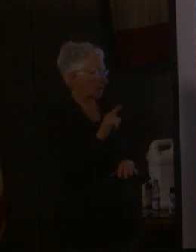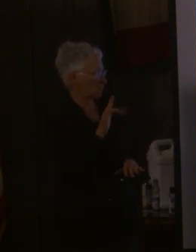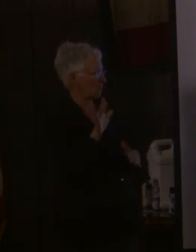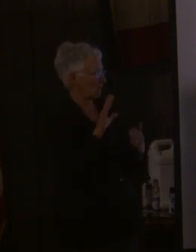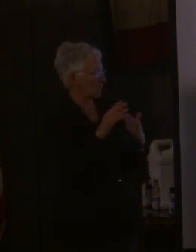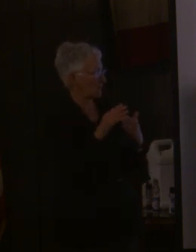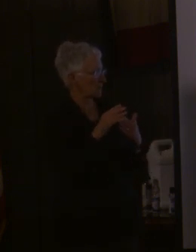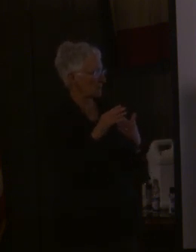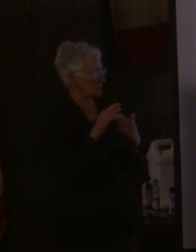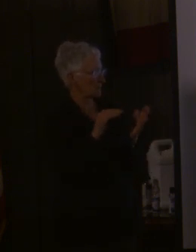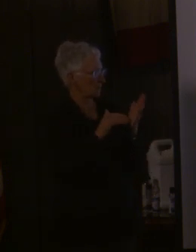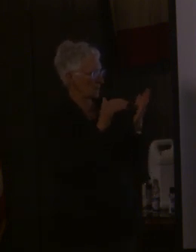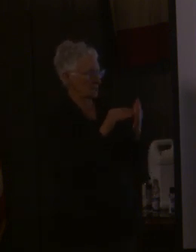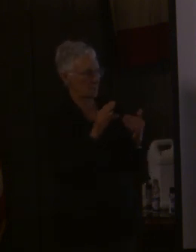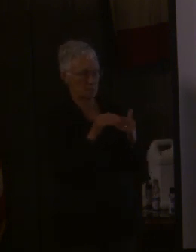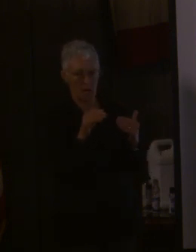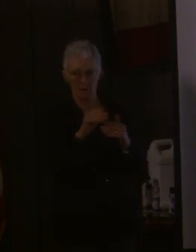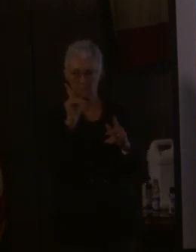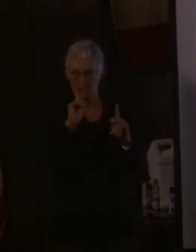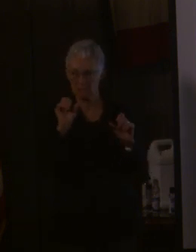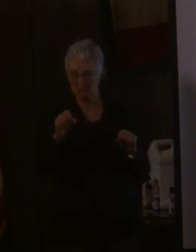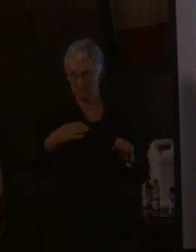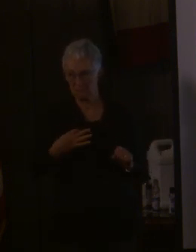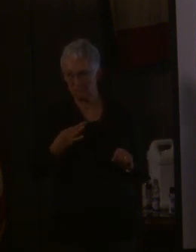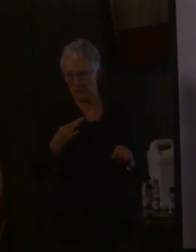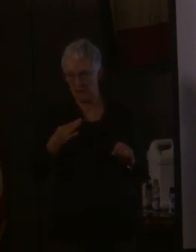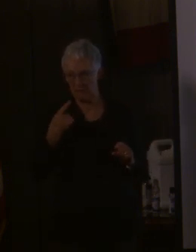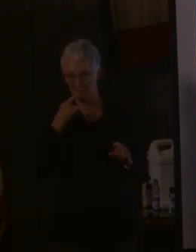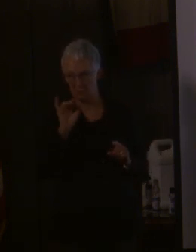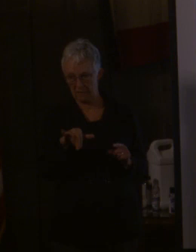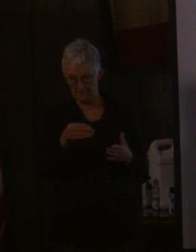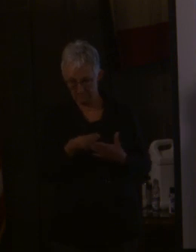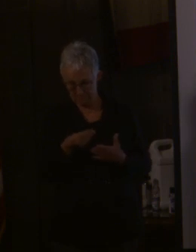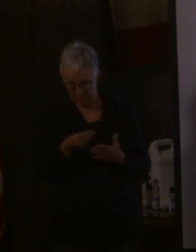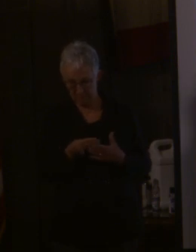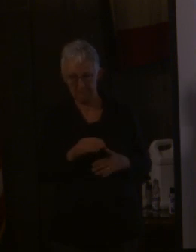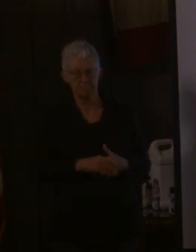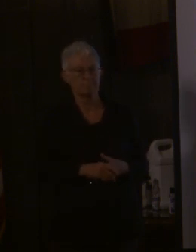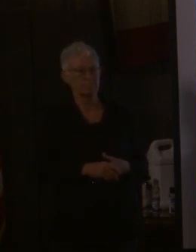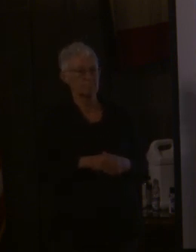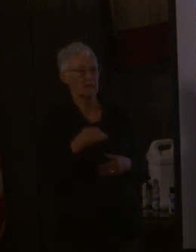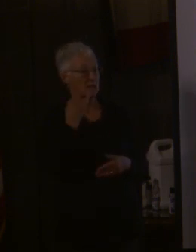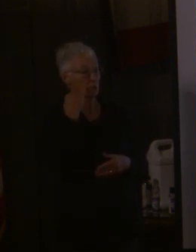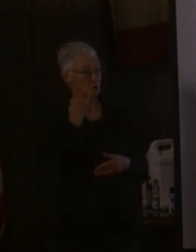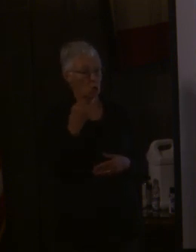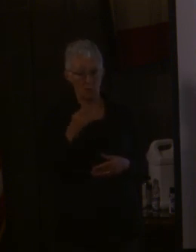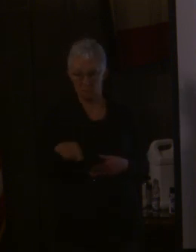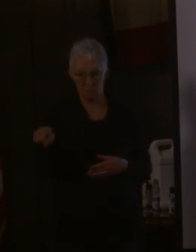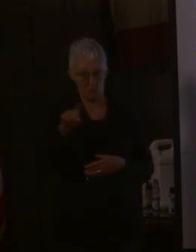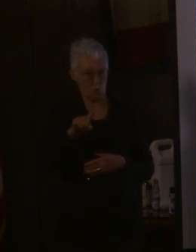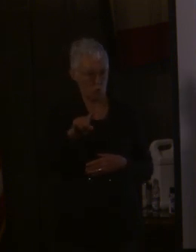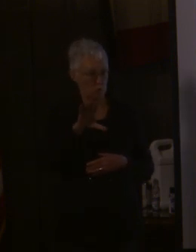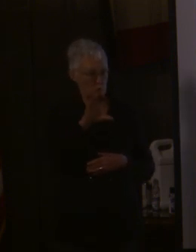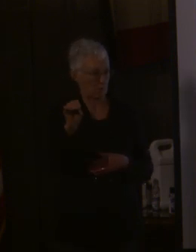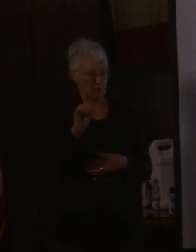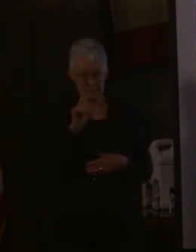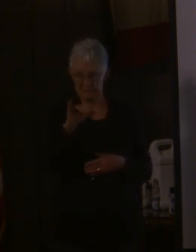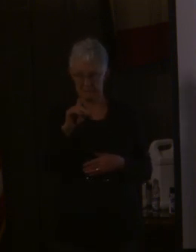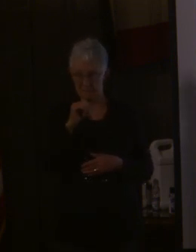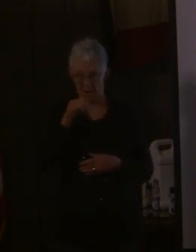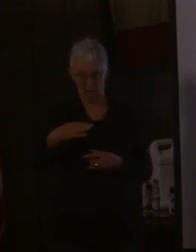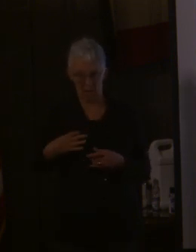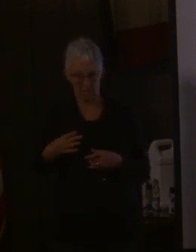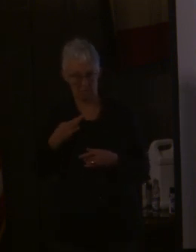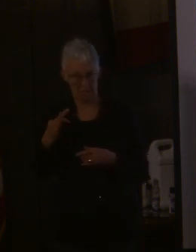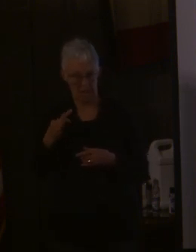Now, you'll notice this line down here that if you did not participate in the first round of the funding, that was $12,000,